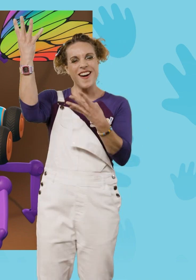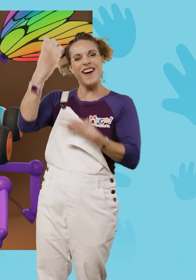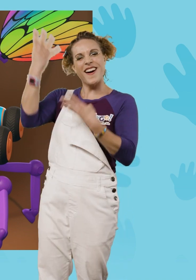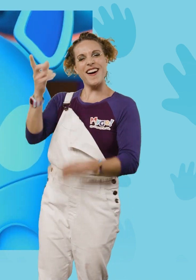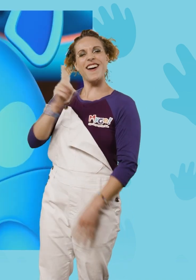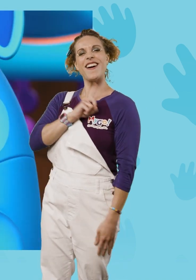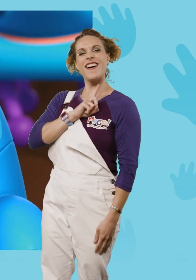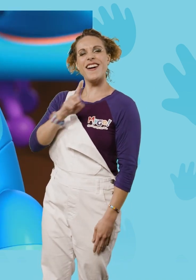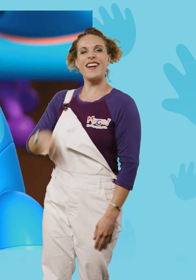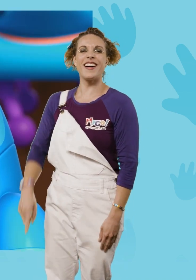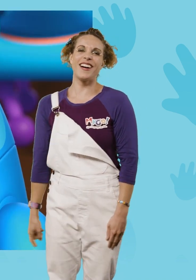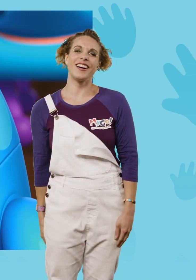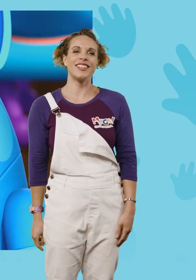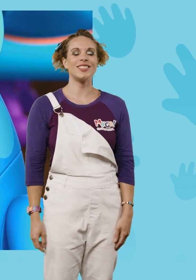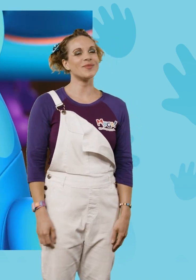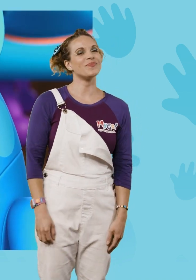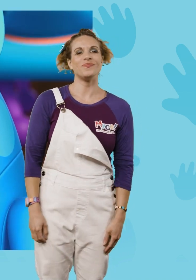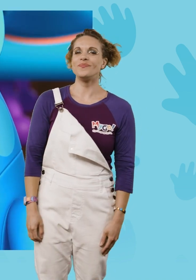Upload answer, D.Bo.